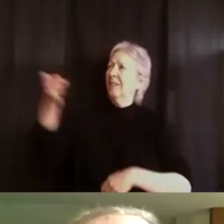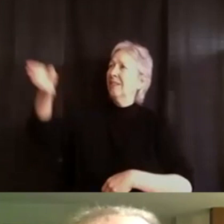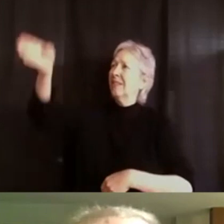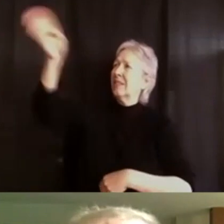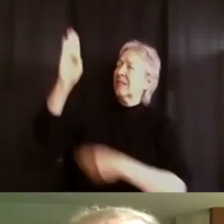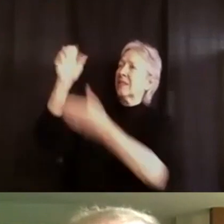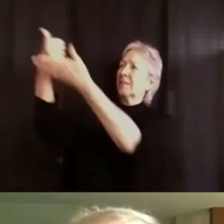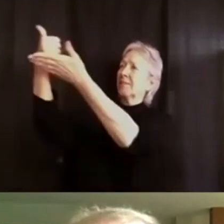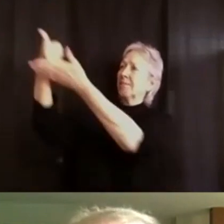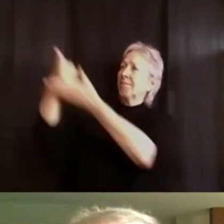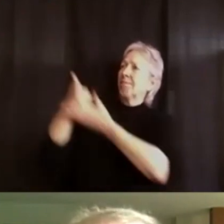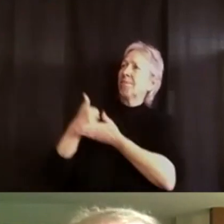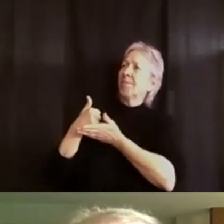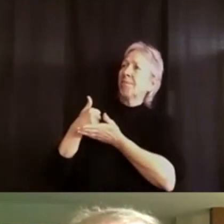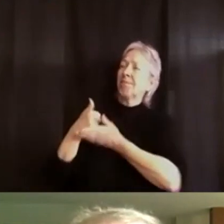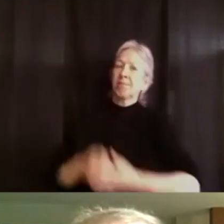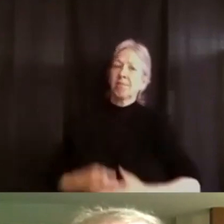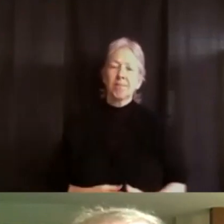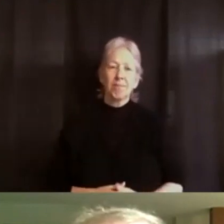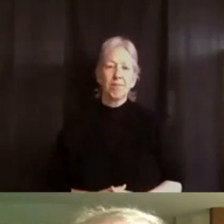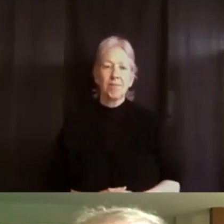hear our prayer.